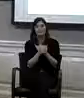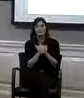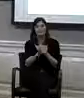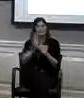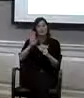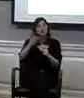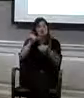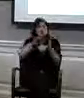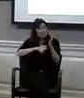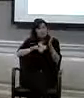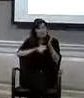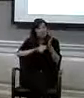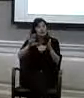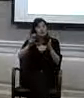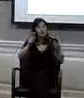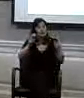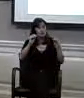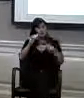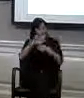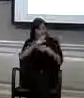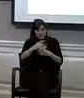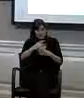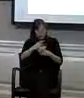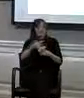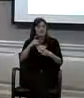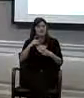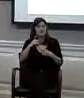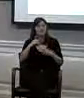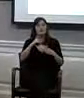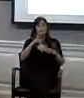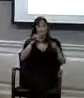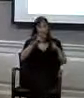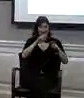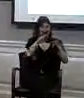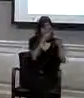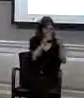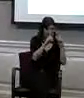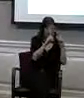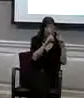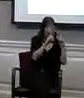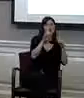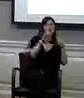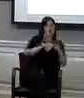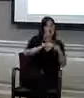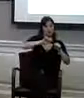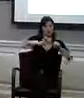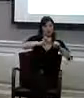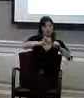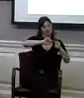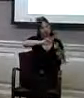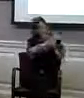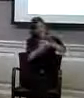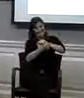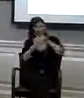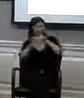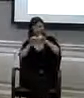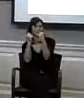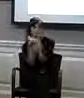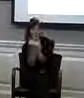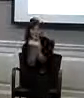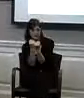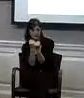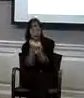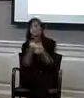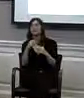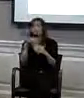and teaching interests focus on education as a force for social transformation in the Global South. She's the editor of Encyclopedia of